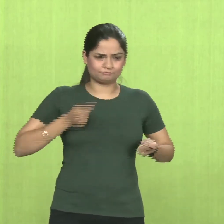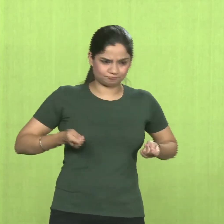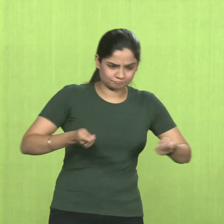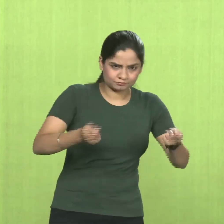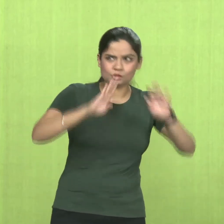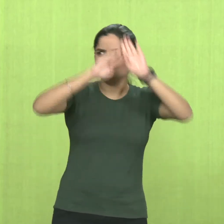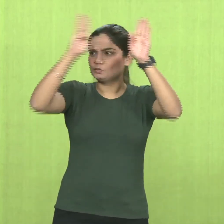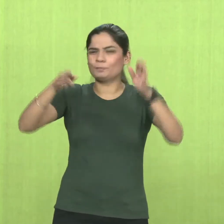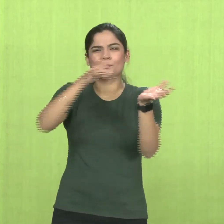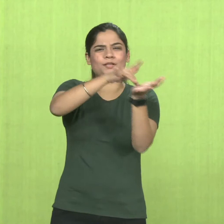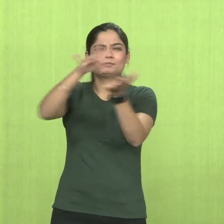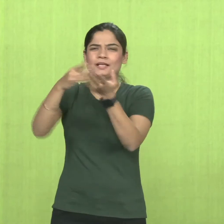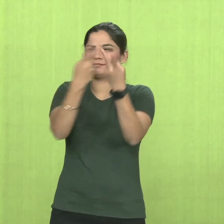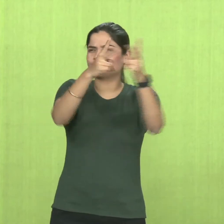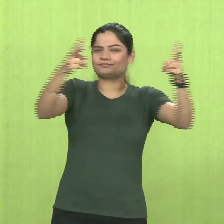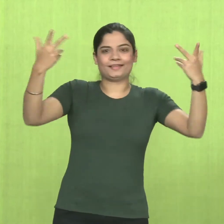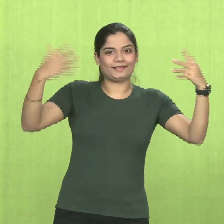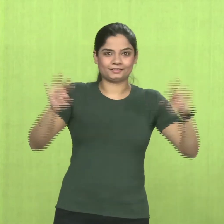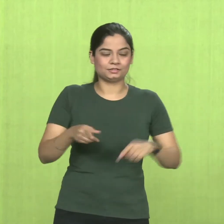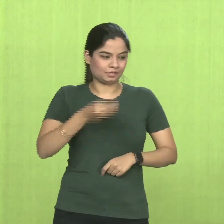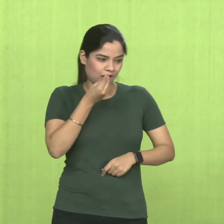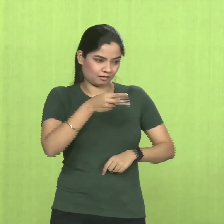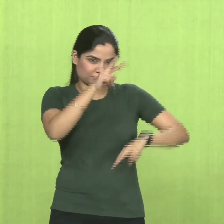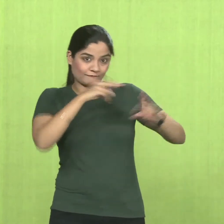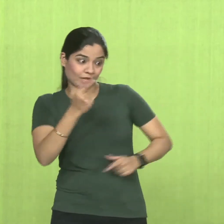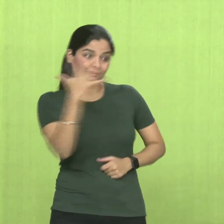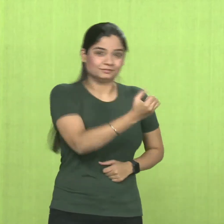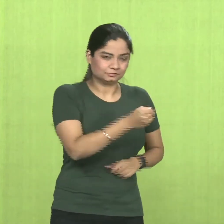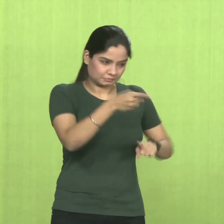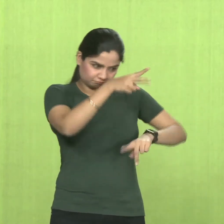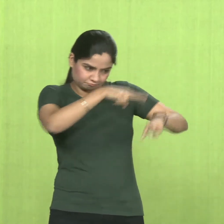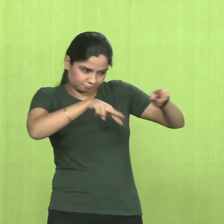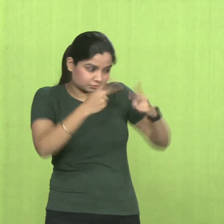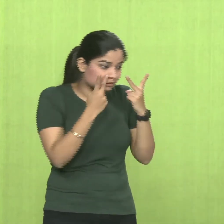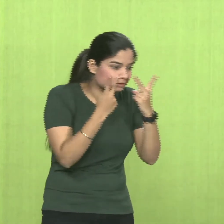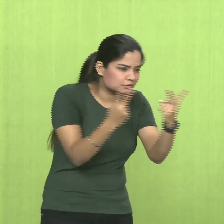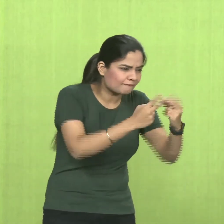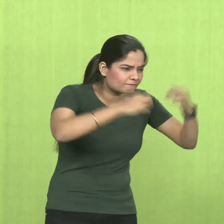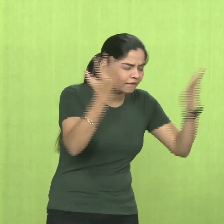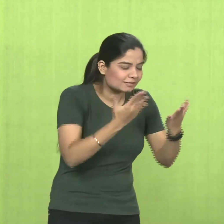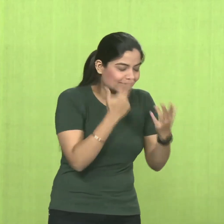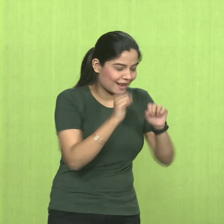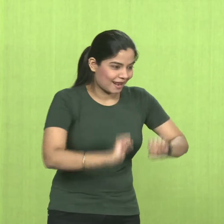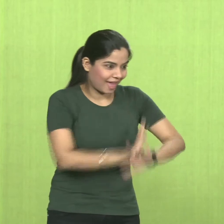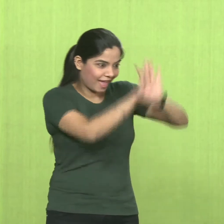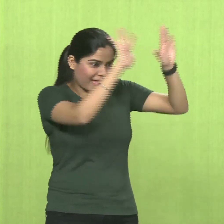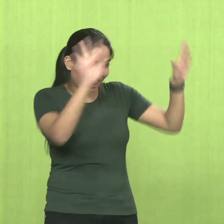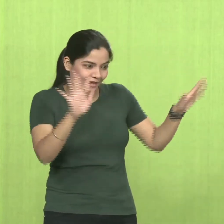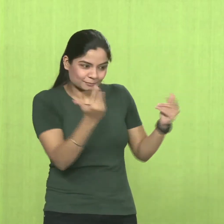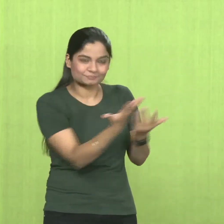buy vegetables or we buy from the vendors, just remember to check that the food is fresh or not. Remember,